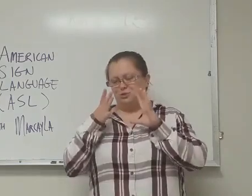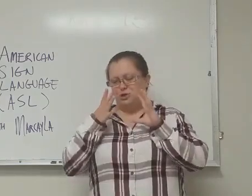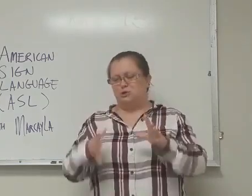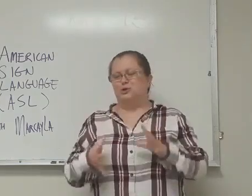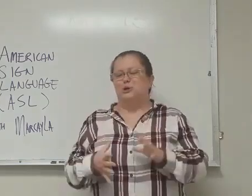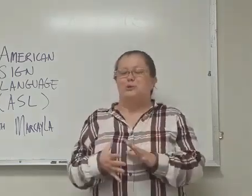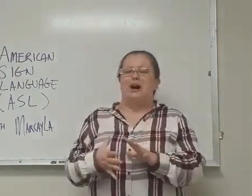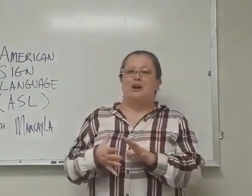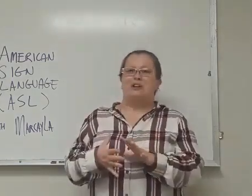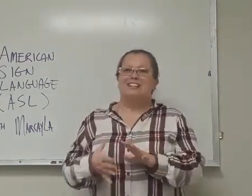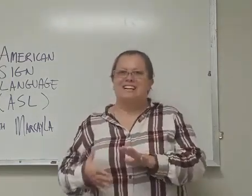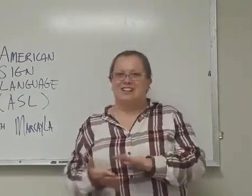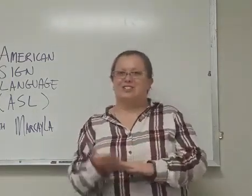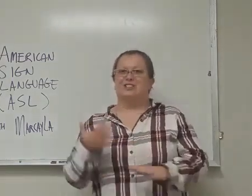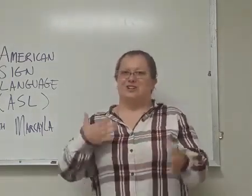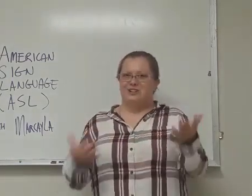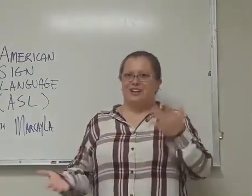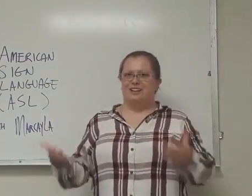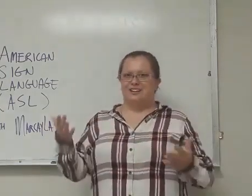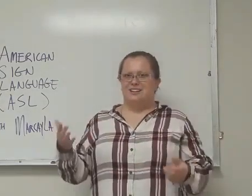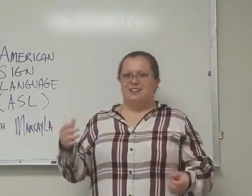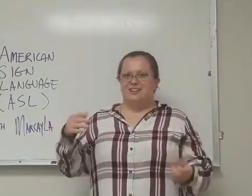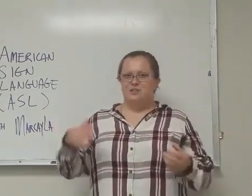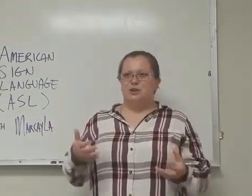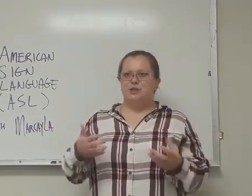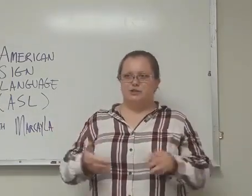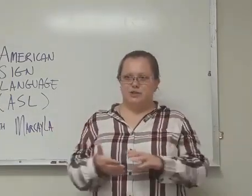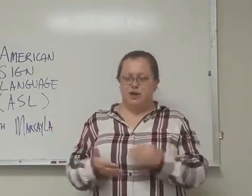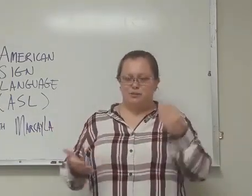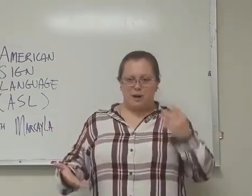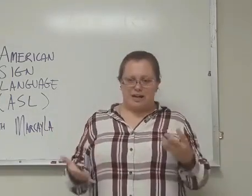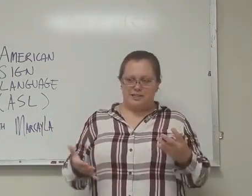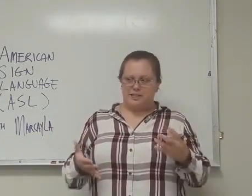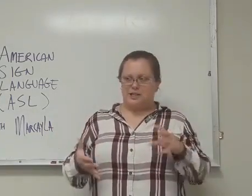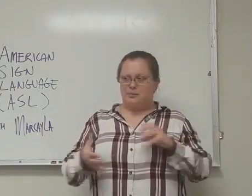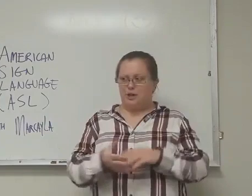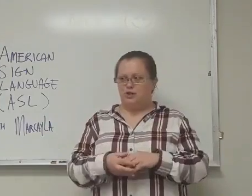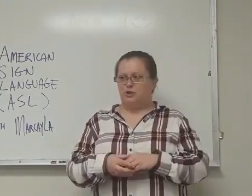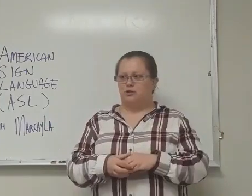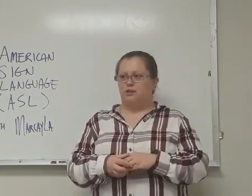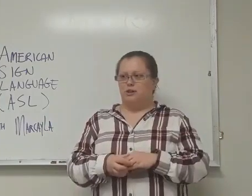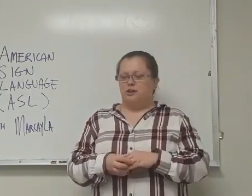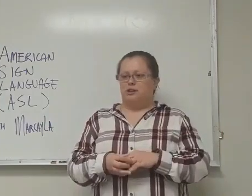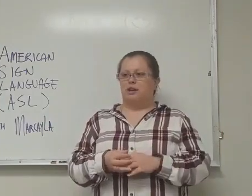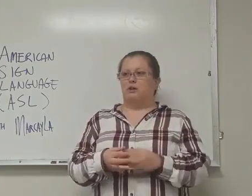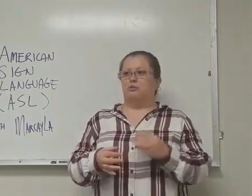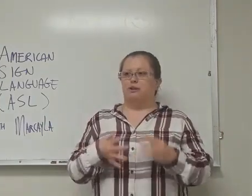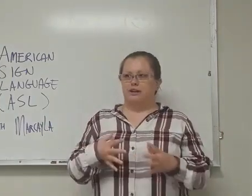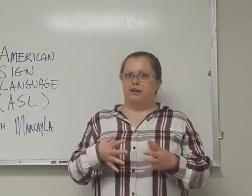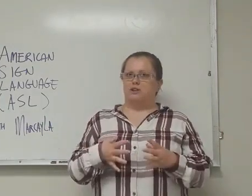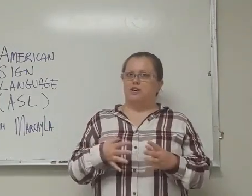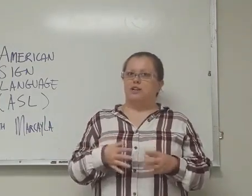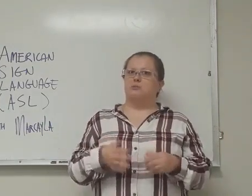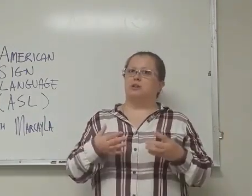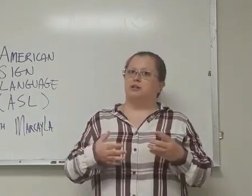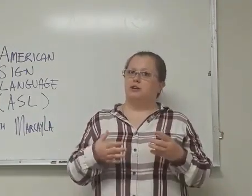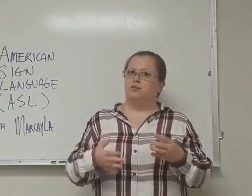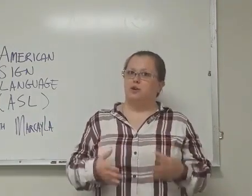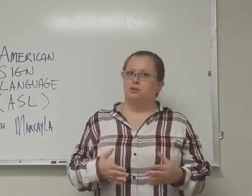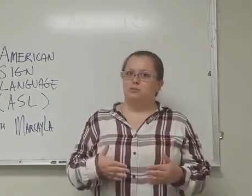don't do it well unless they're like, especially if they're not practicing that much, so they get really irritated. But if you